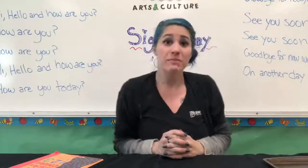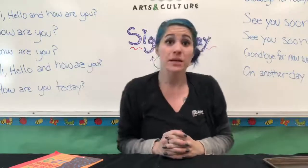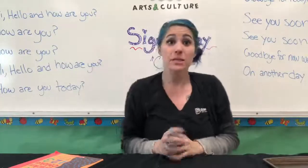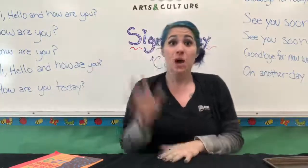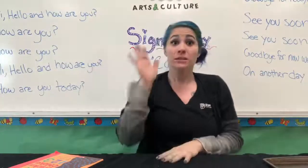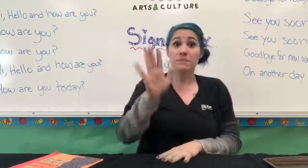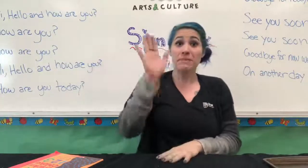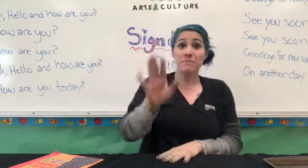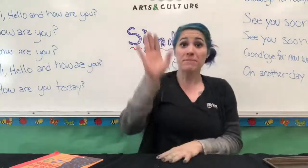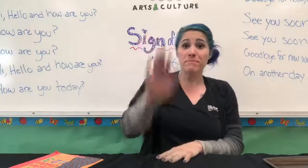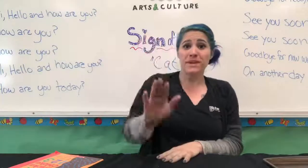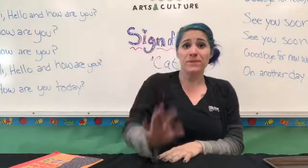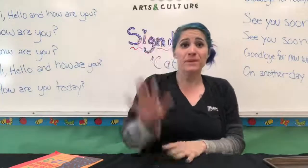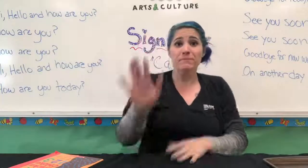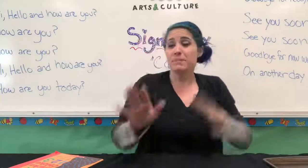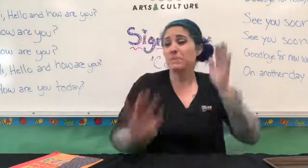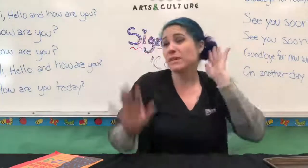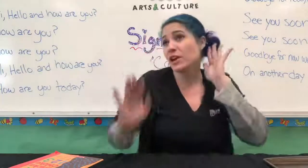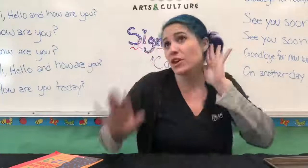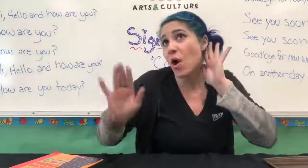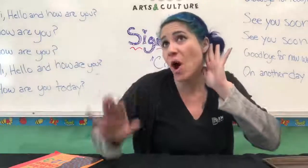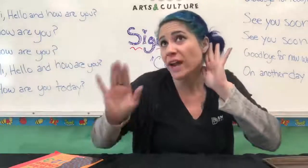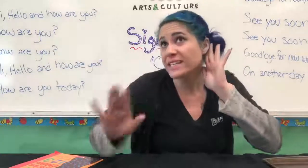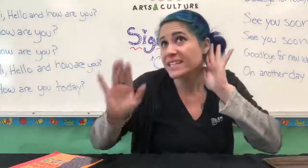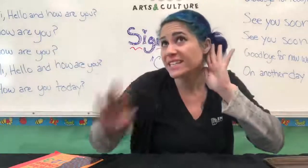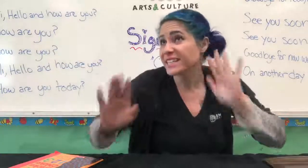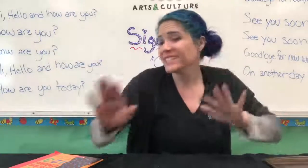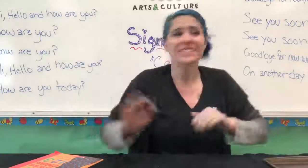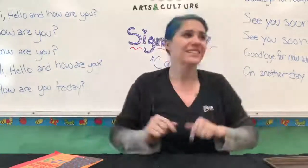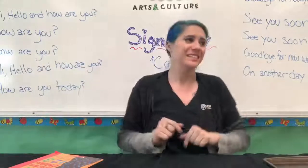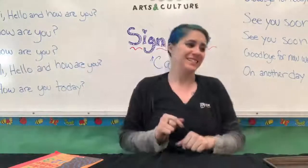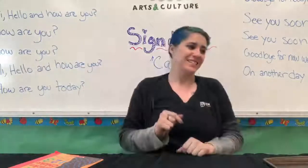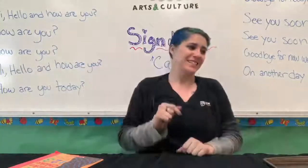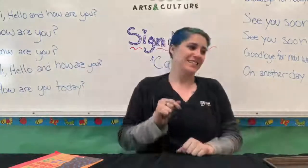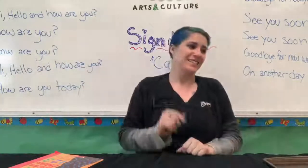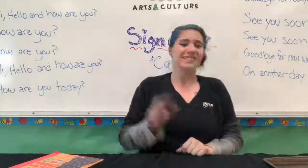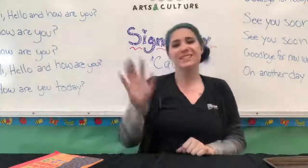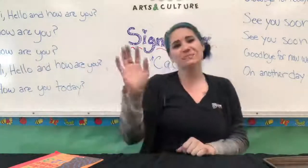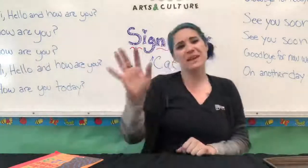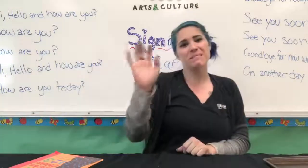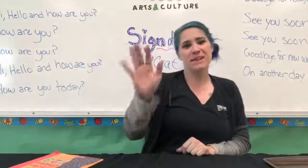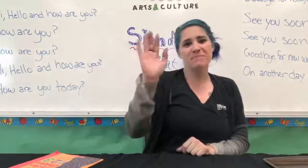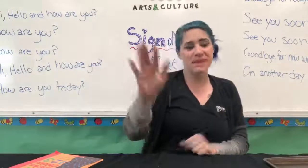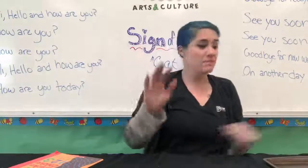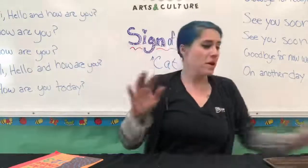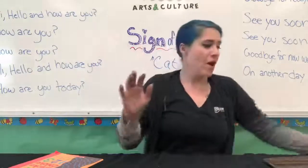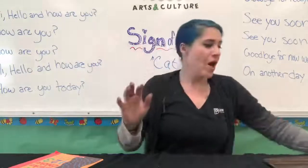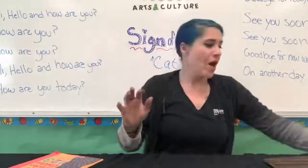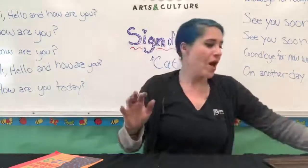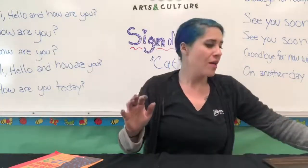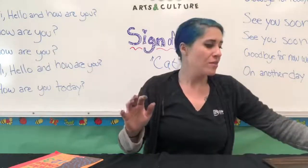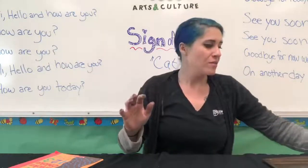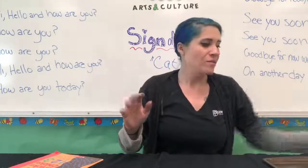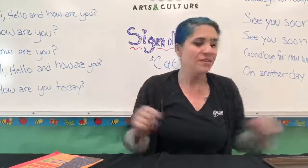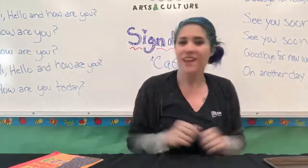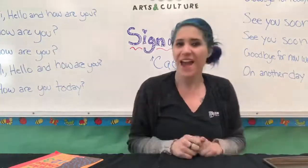bus goes beep, beep, beep. Beep, beep. You hear your horns. Beep, beep, beep. The horn on the bus goes beep, beep, beep. All through the